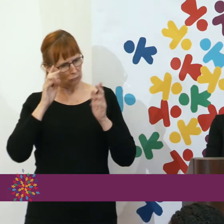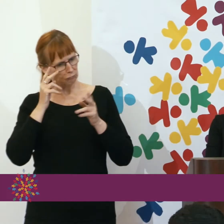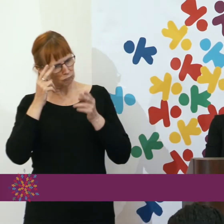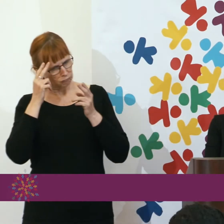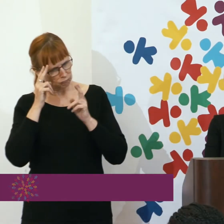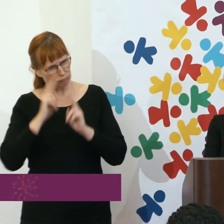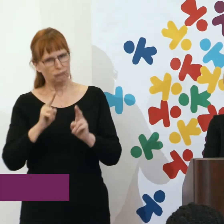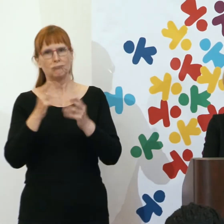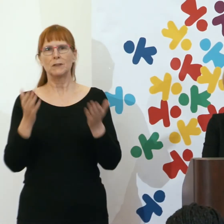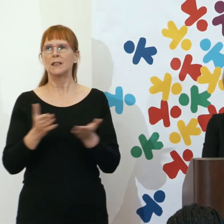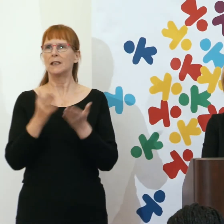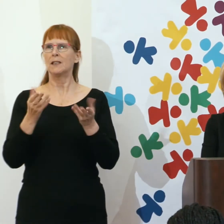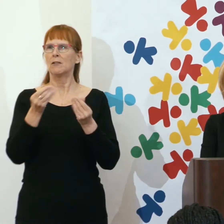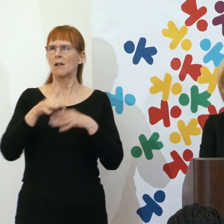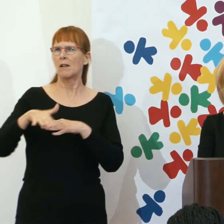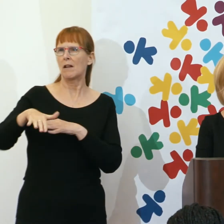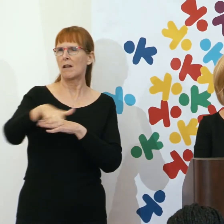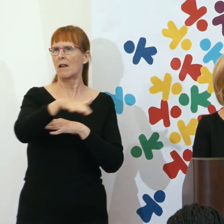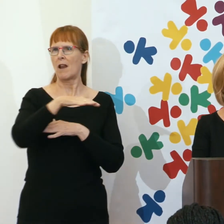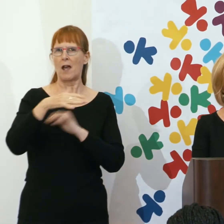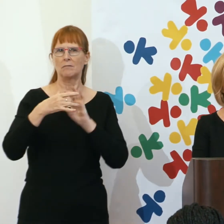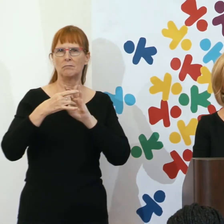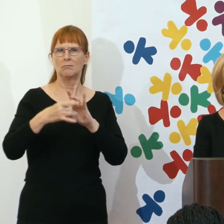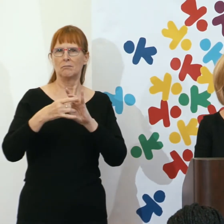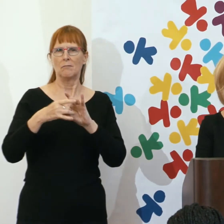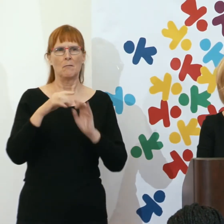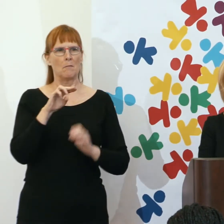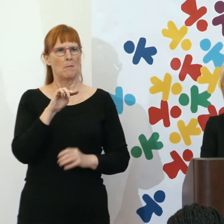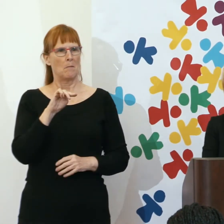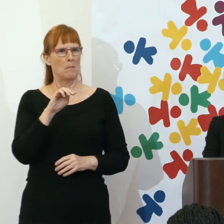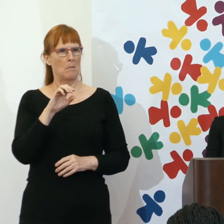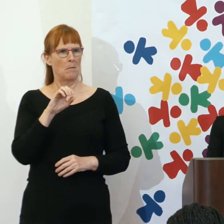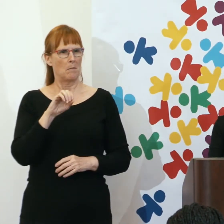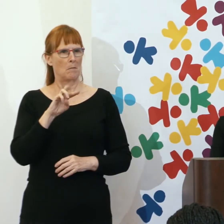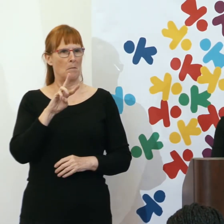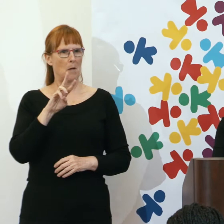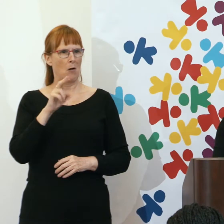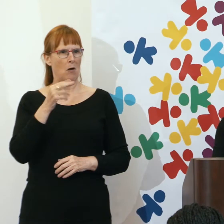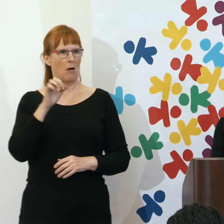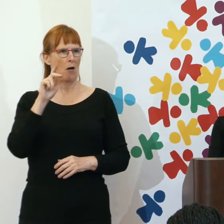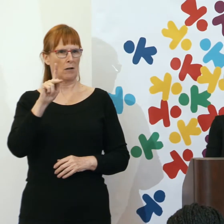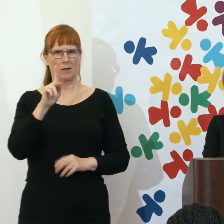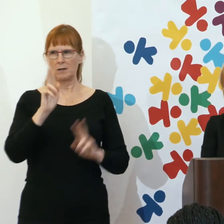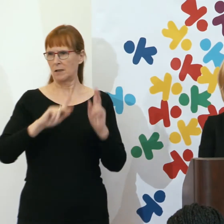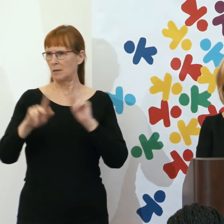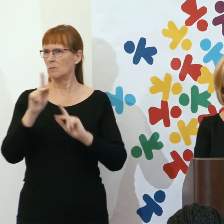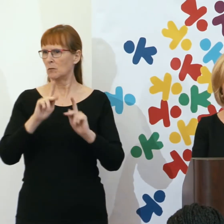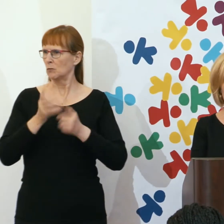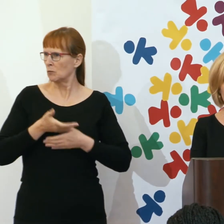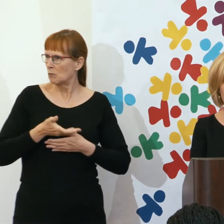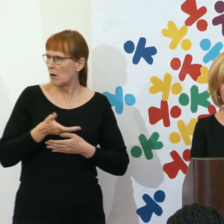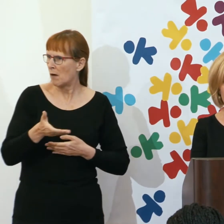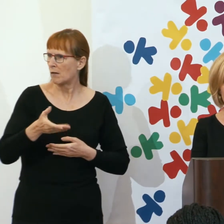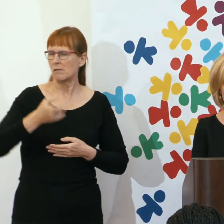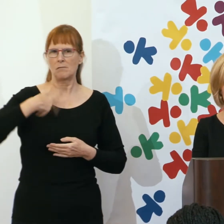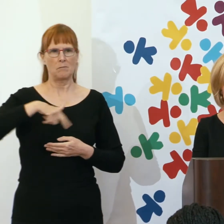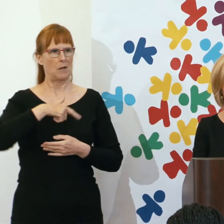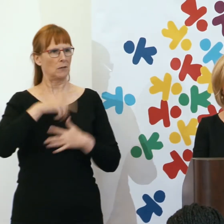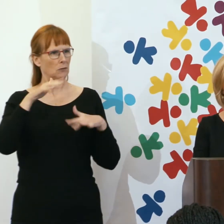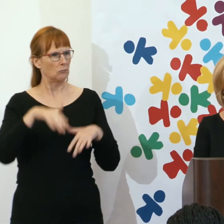of Kanawage and thank the Mohawk peoples for welcoming and hosting us here within their